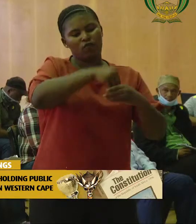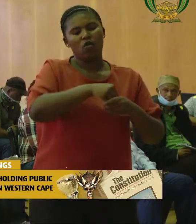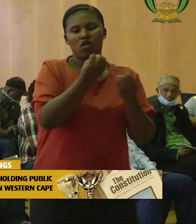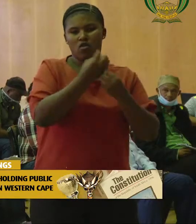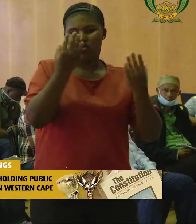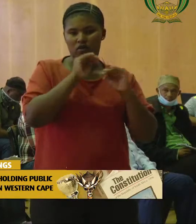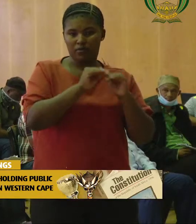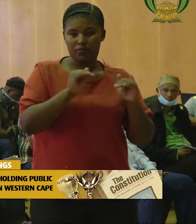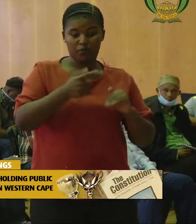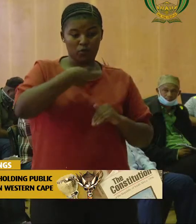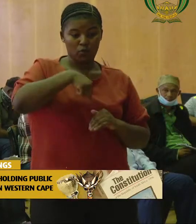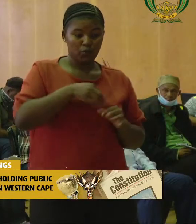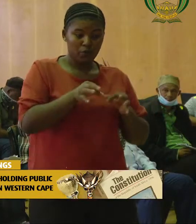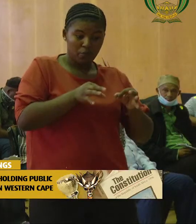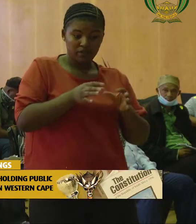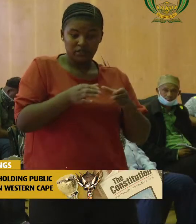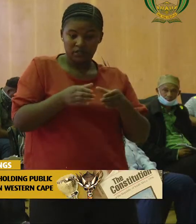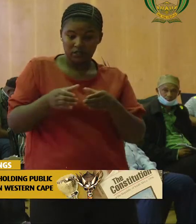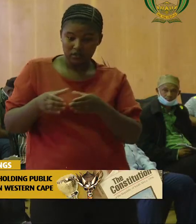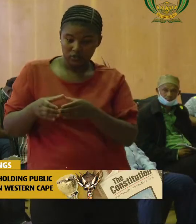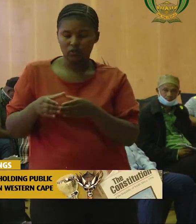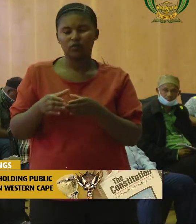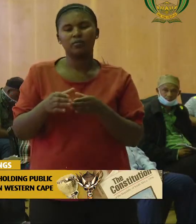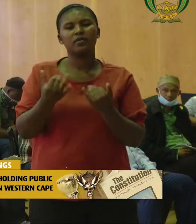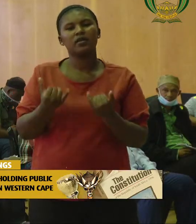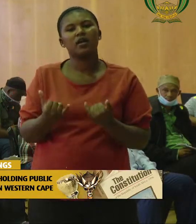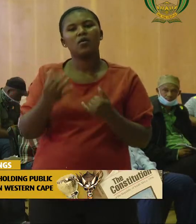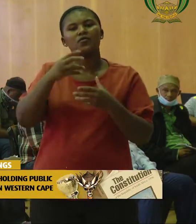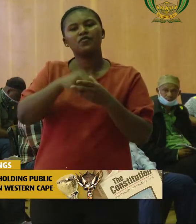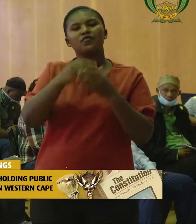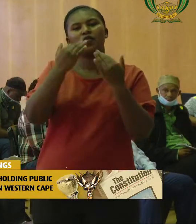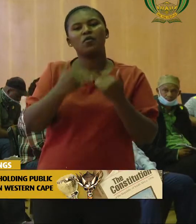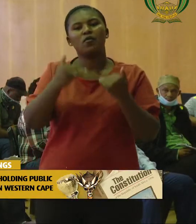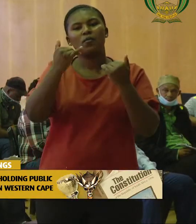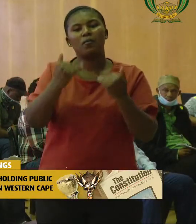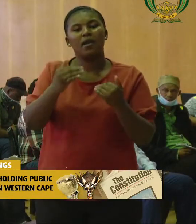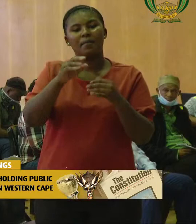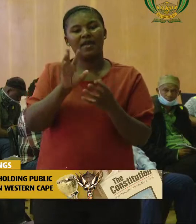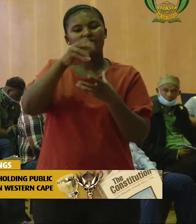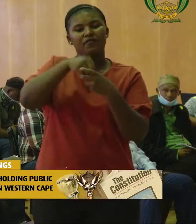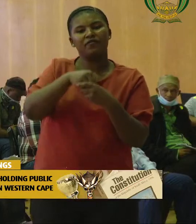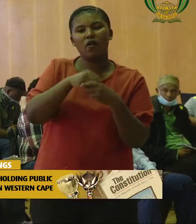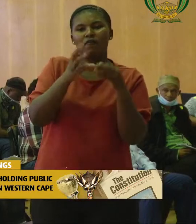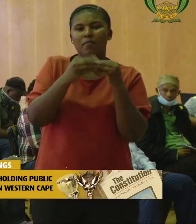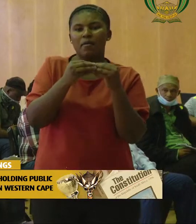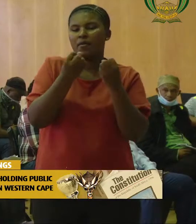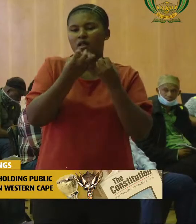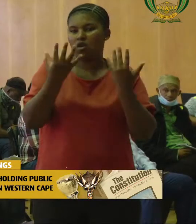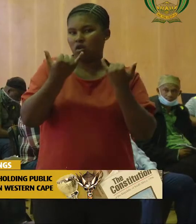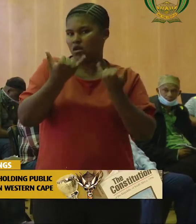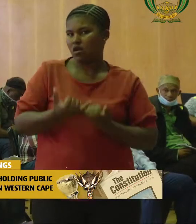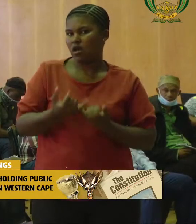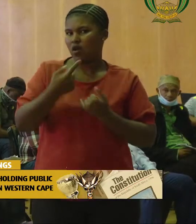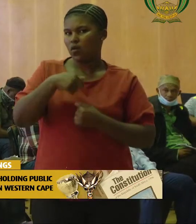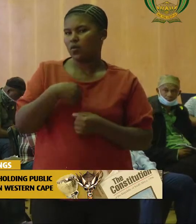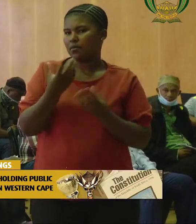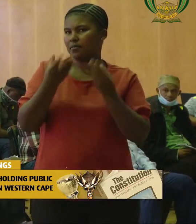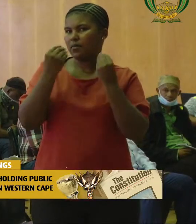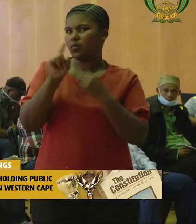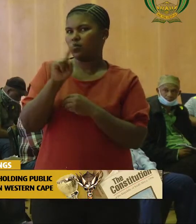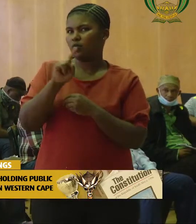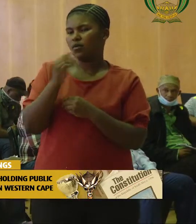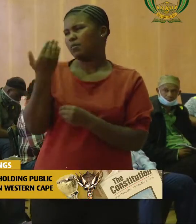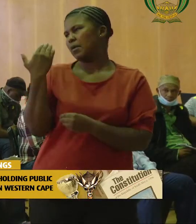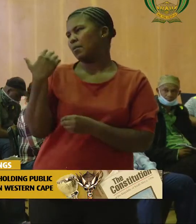So thina sizi-political parties ezingene nge-members ezininzi kwiparlament. Now sawufumana laa nto ebethe